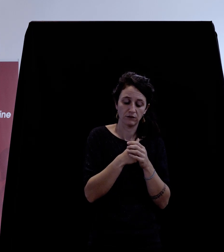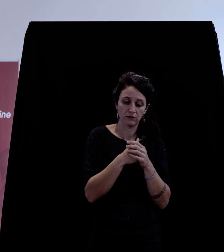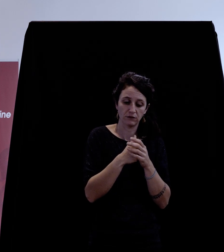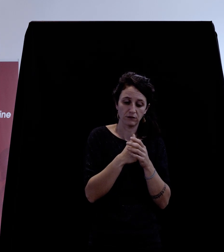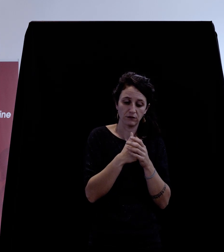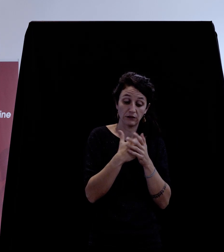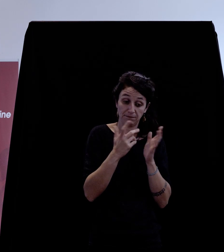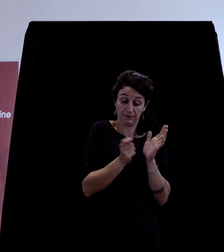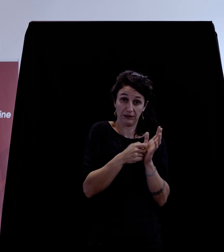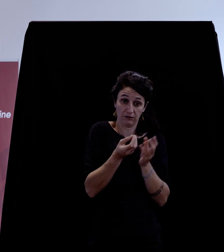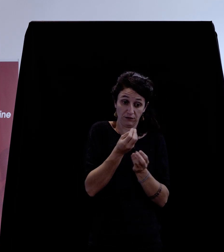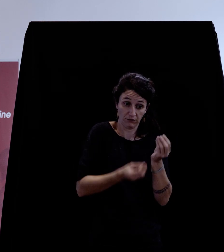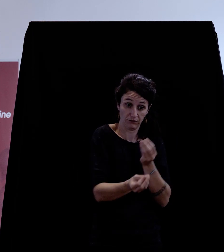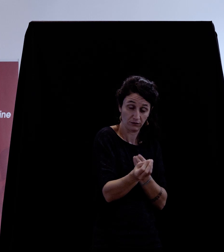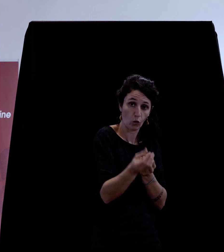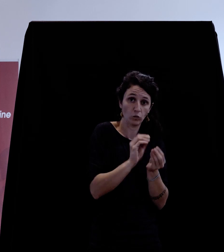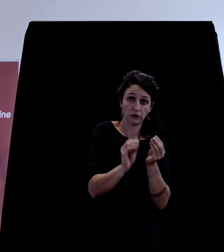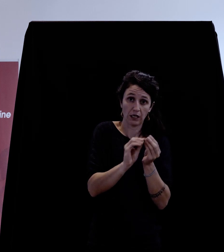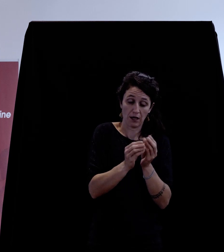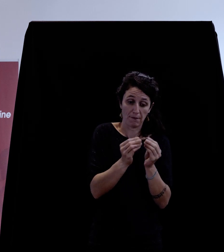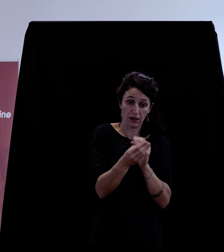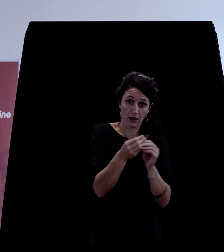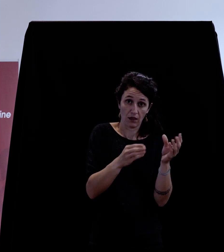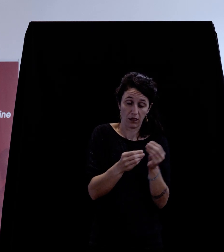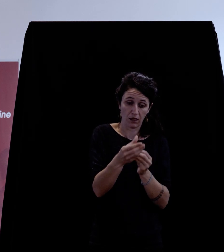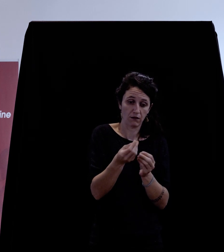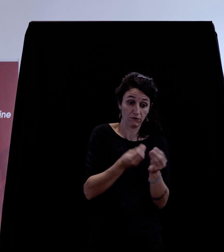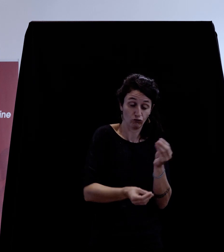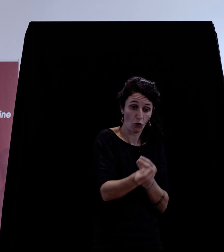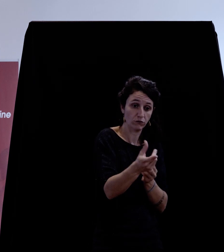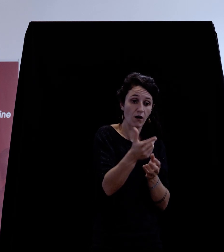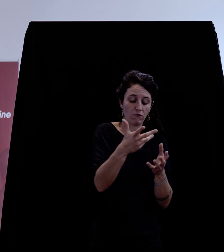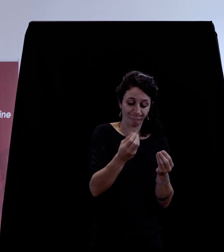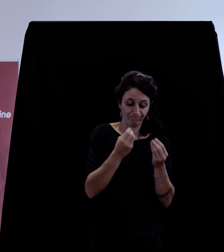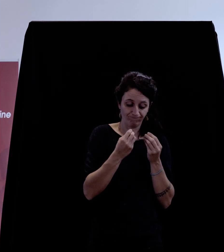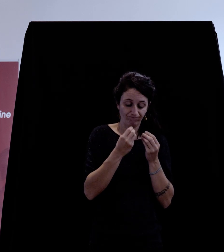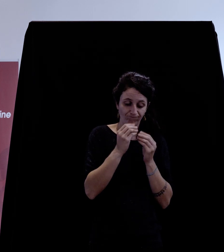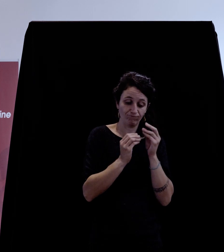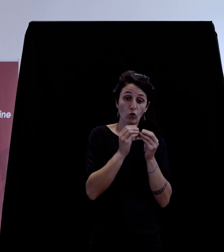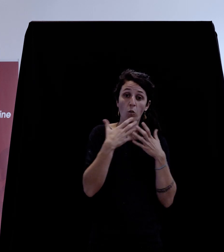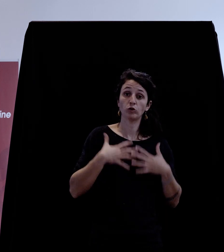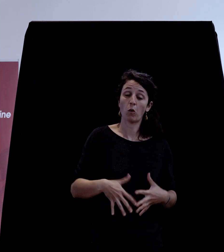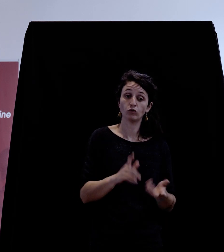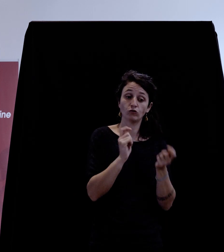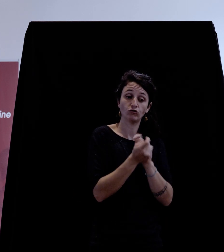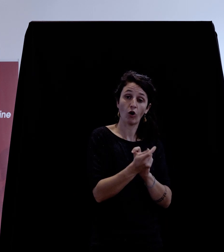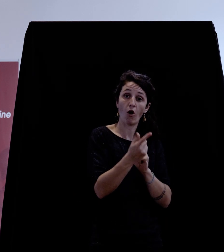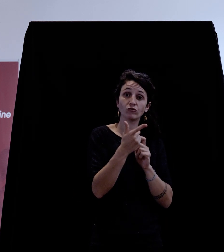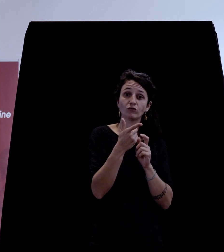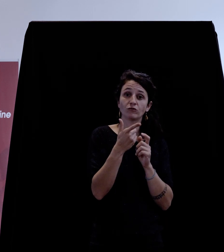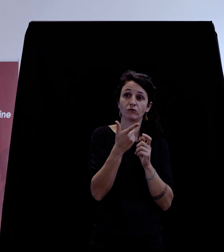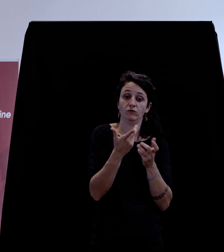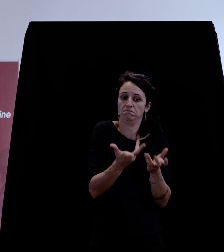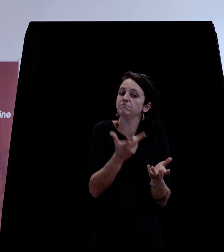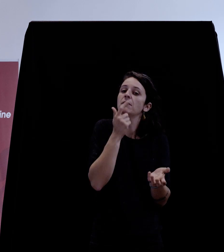Um, I'm not as easily as I'm making it sound, but it did go away.